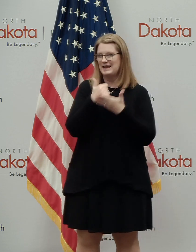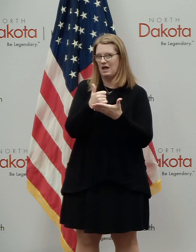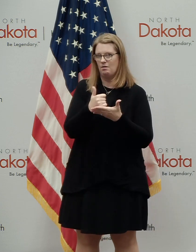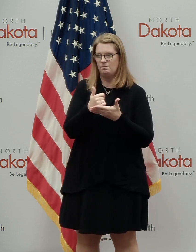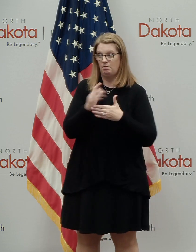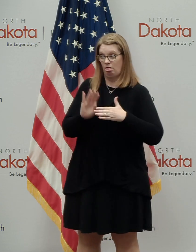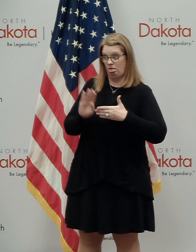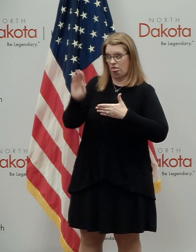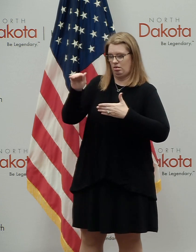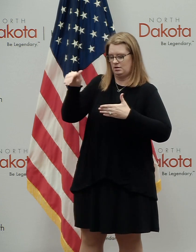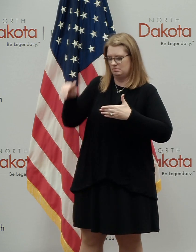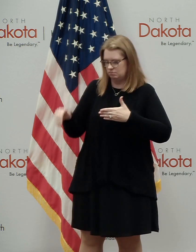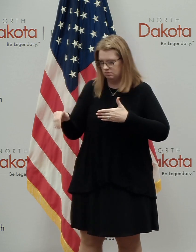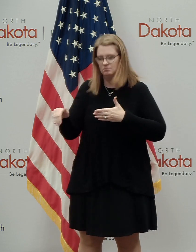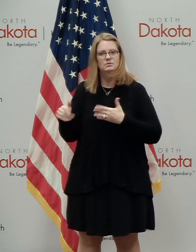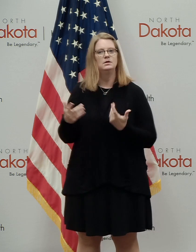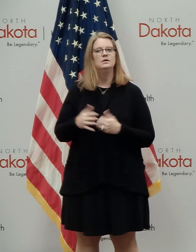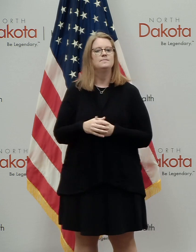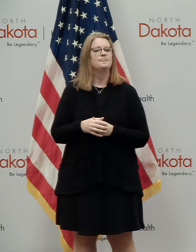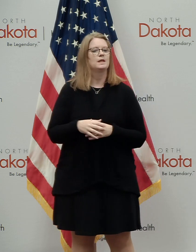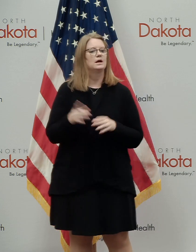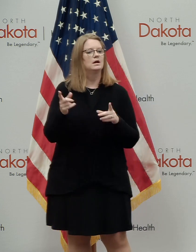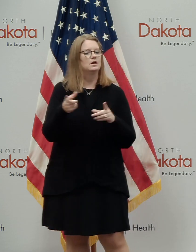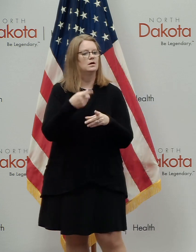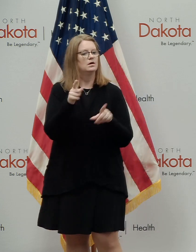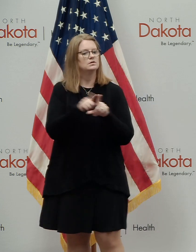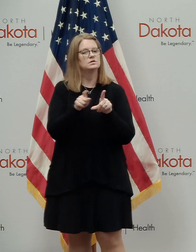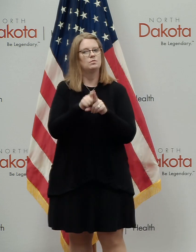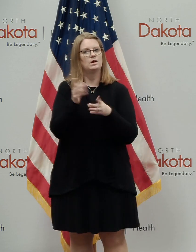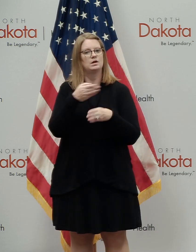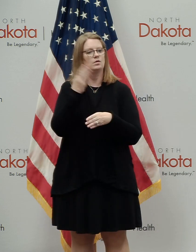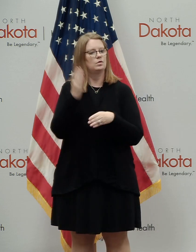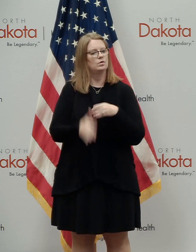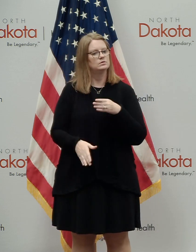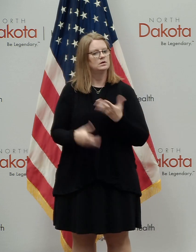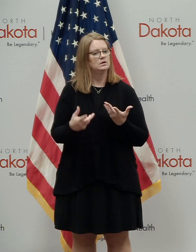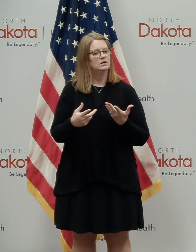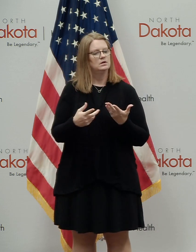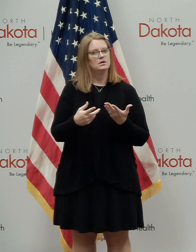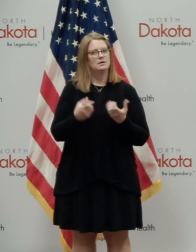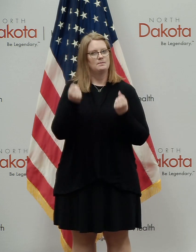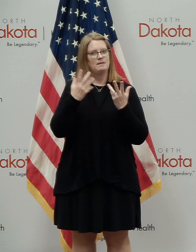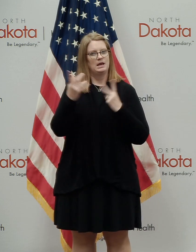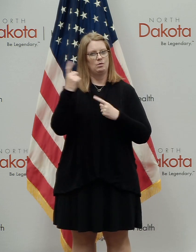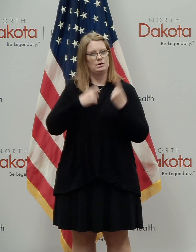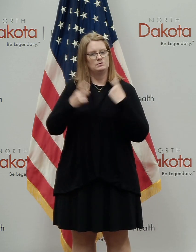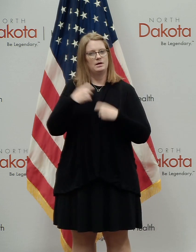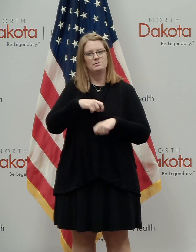drive this lower. And I want to close again we talked a lot of questions about